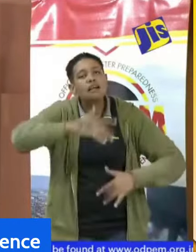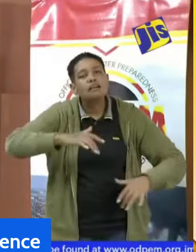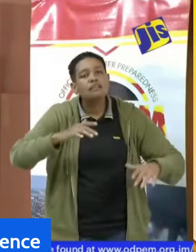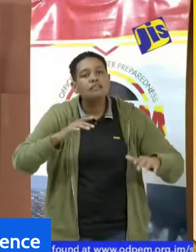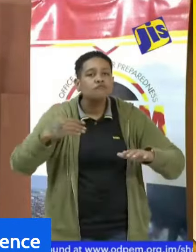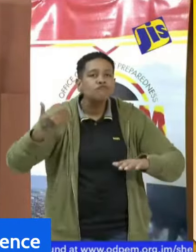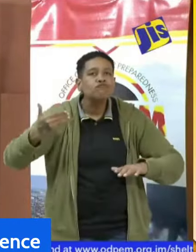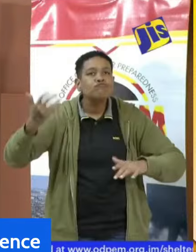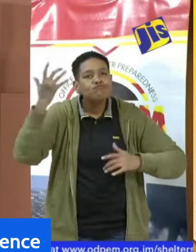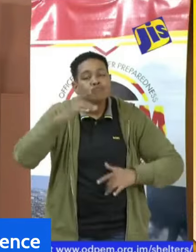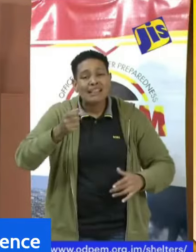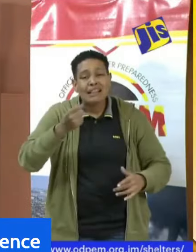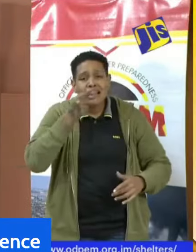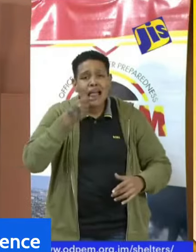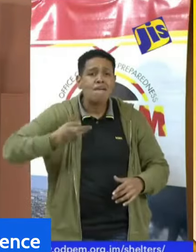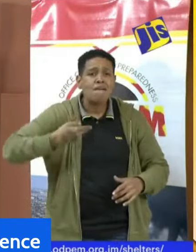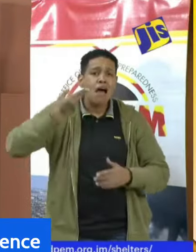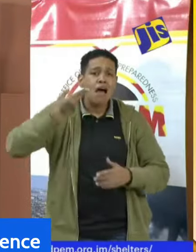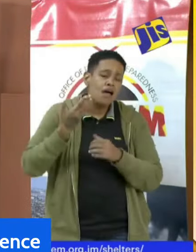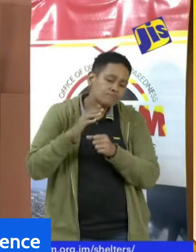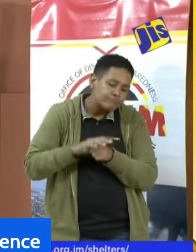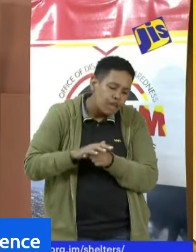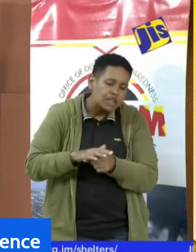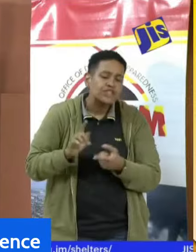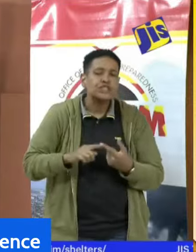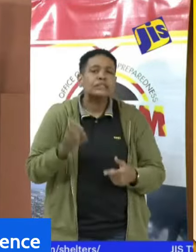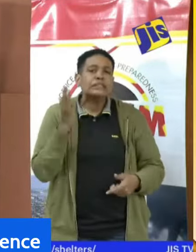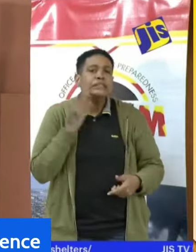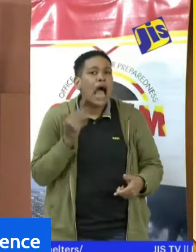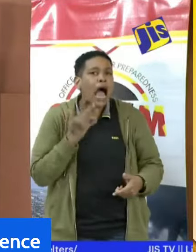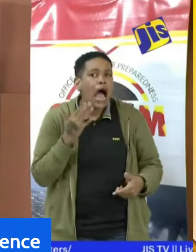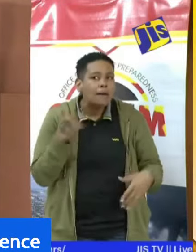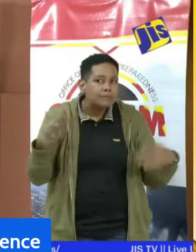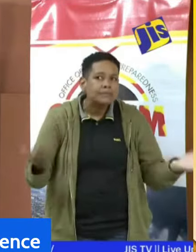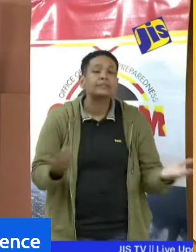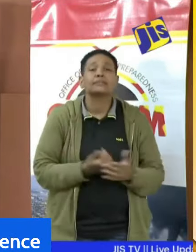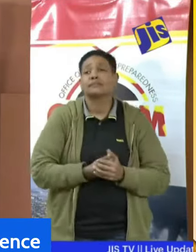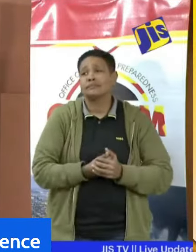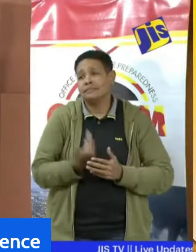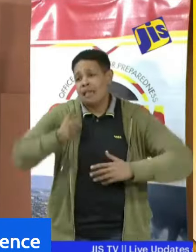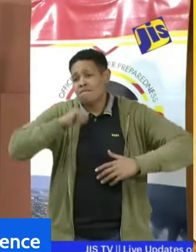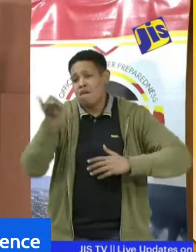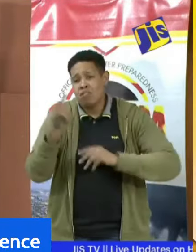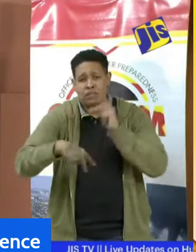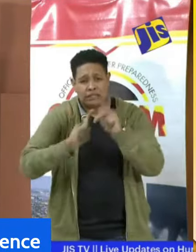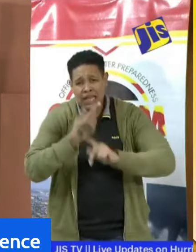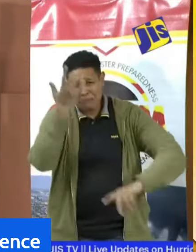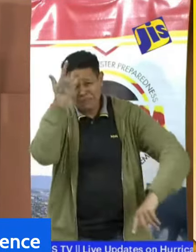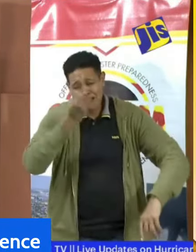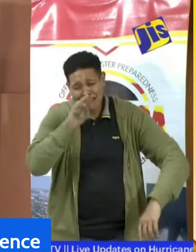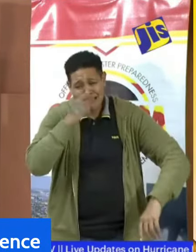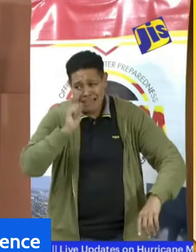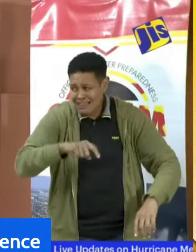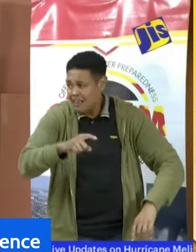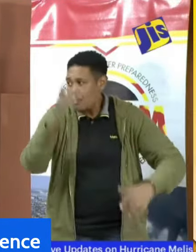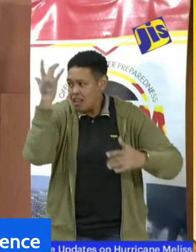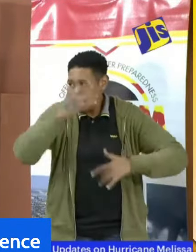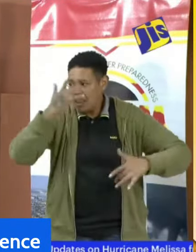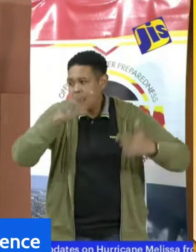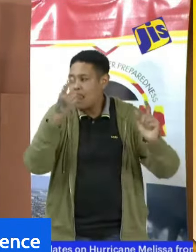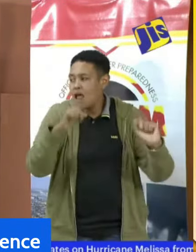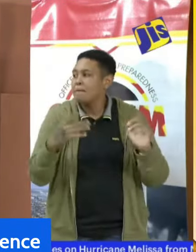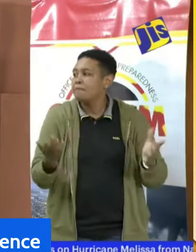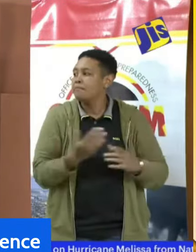require medication for their hypertension, diabetes, other forms of chronic